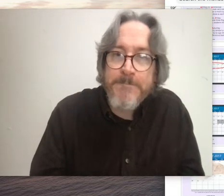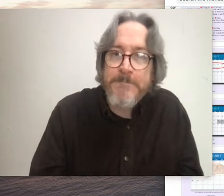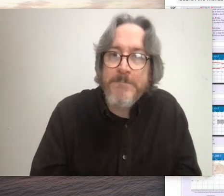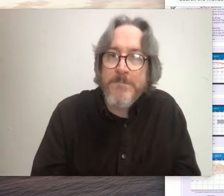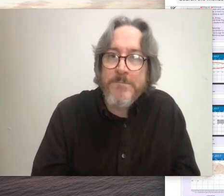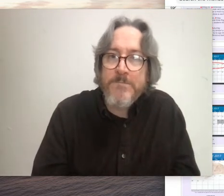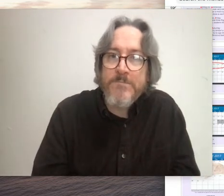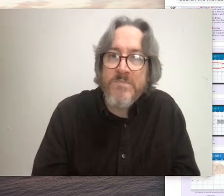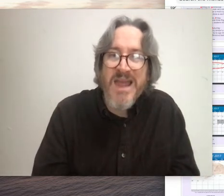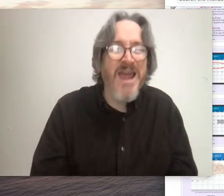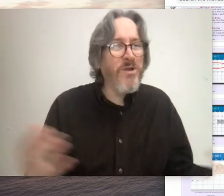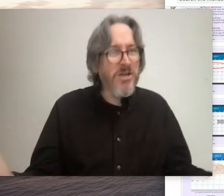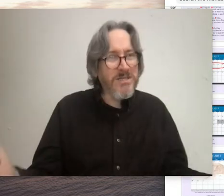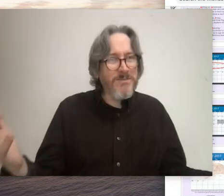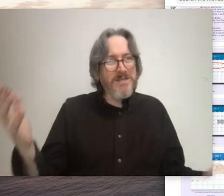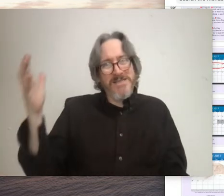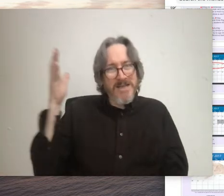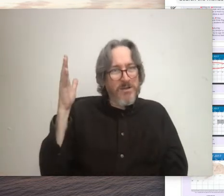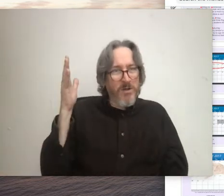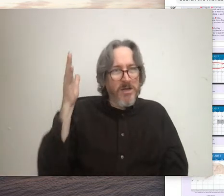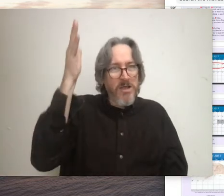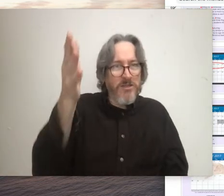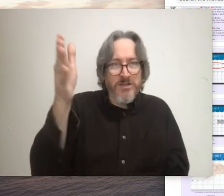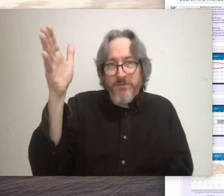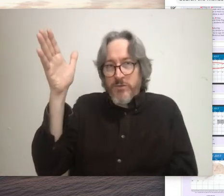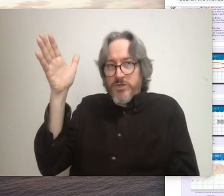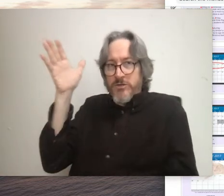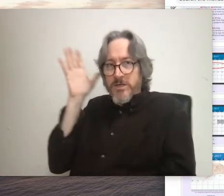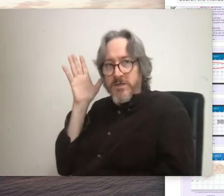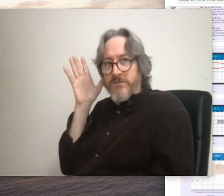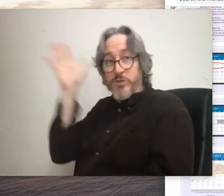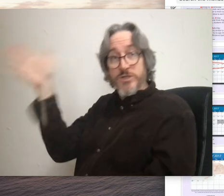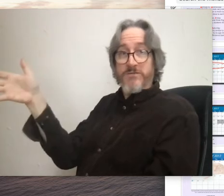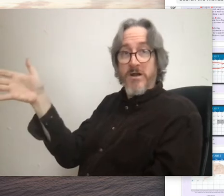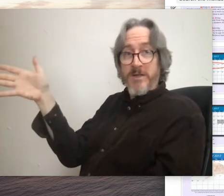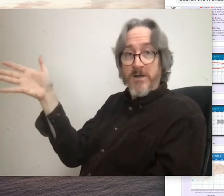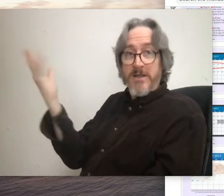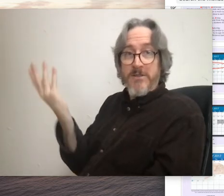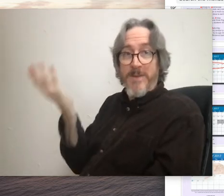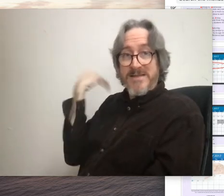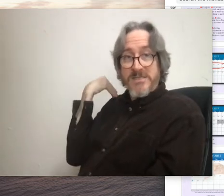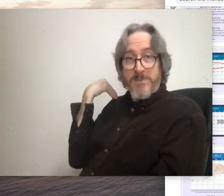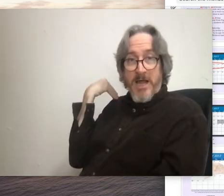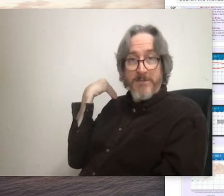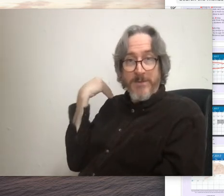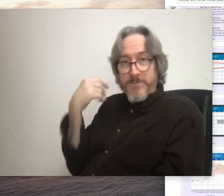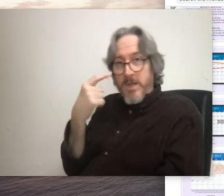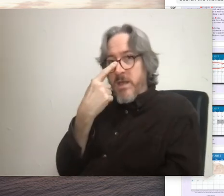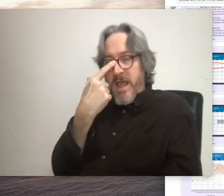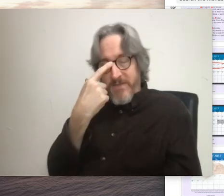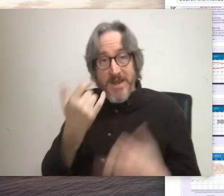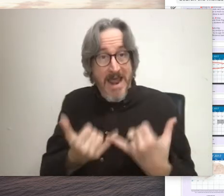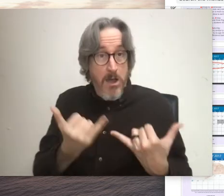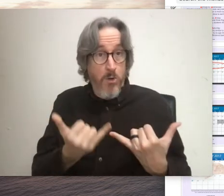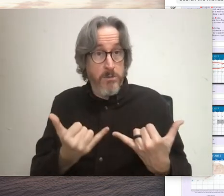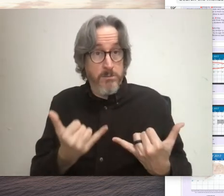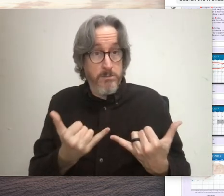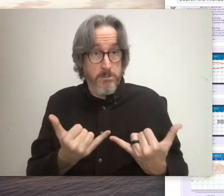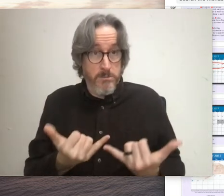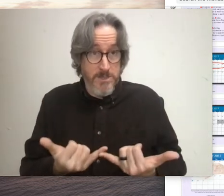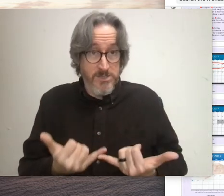Right? And we talked about this in ASL1, that the future's in front of me, right? The past is behind me. And the